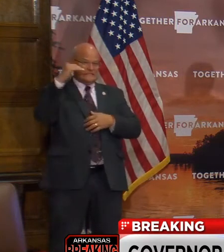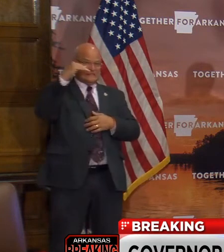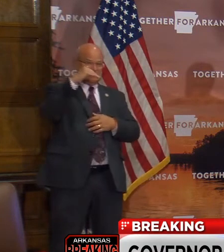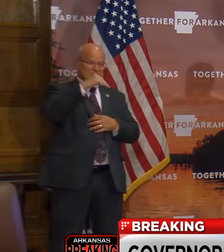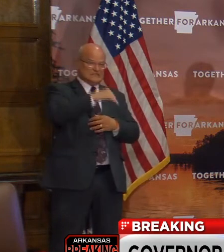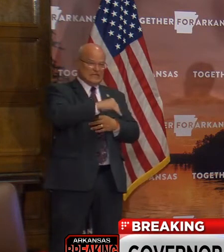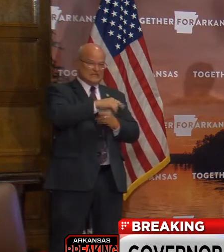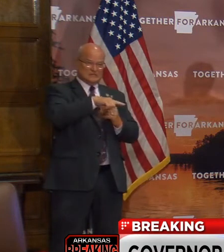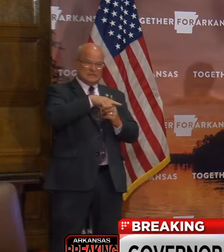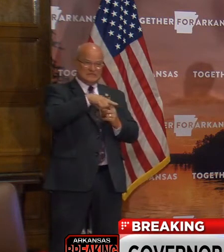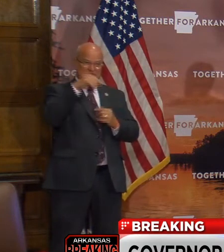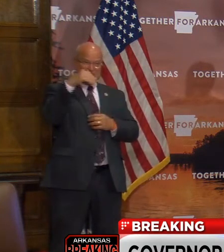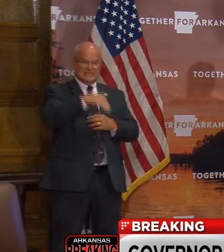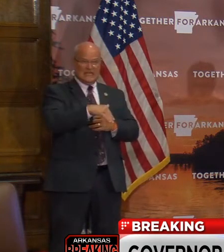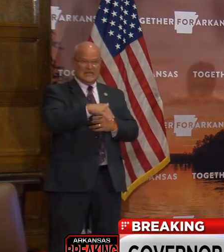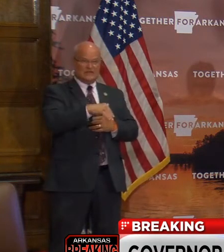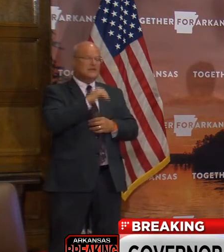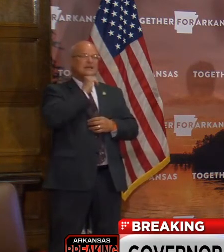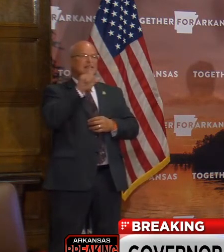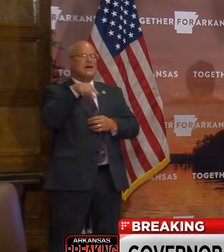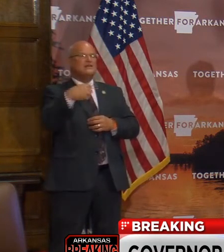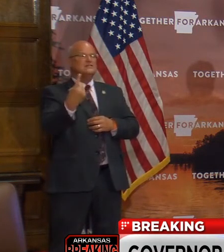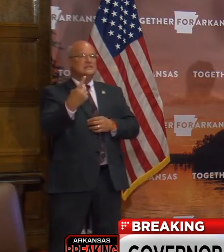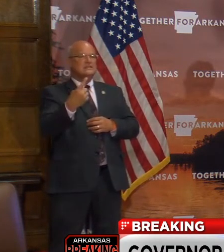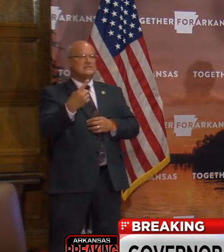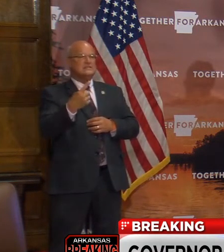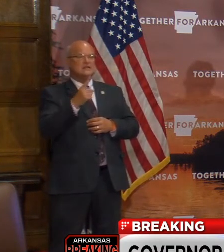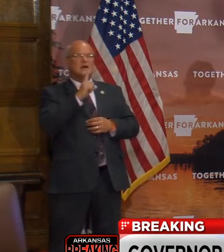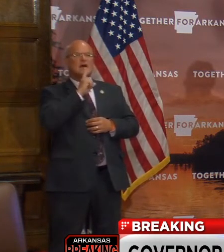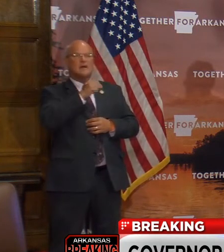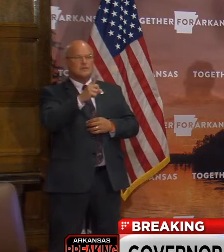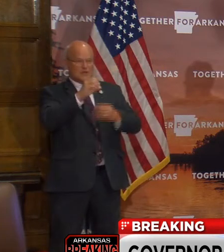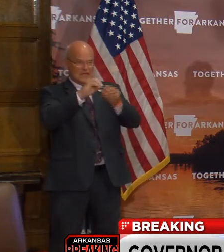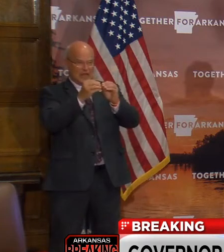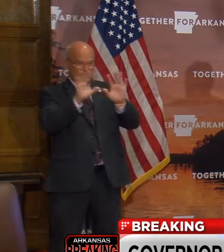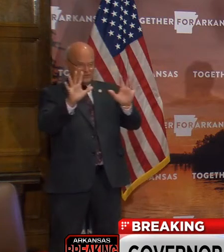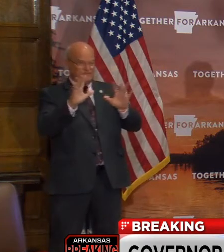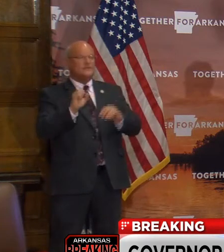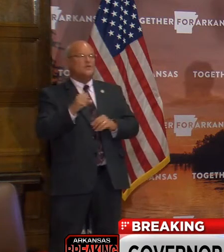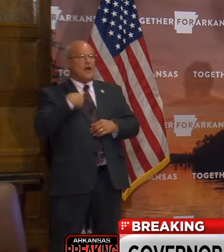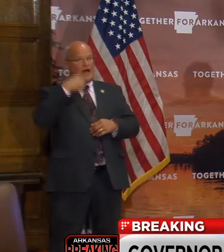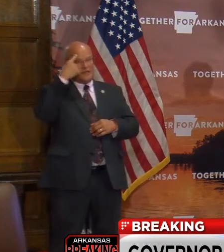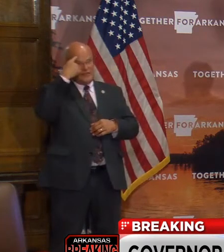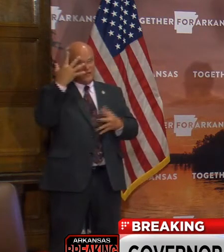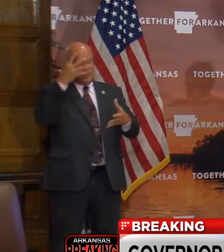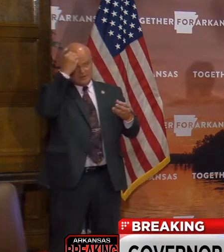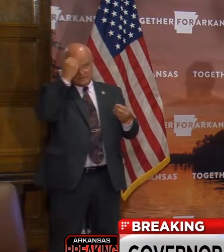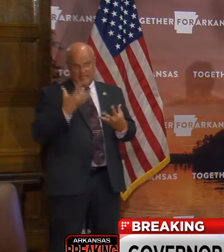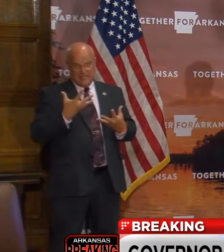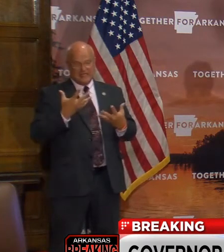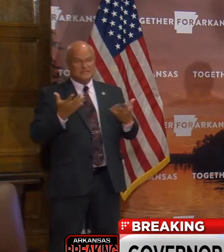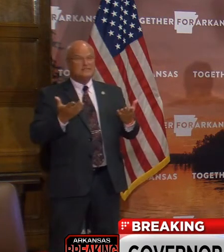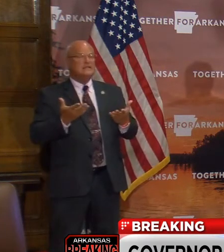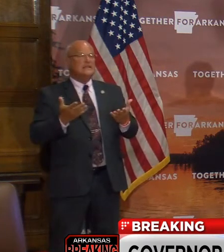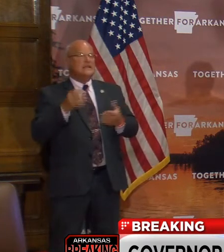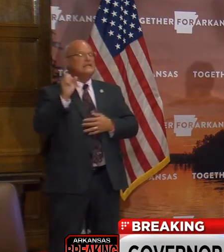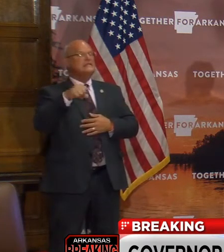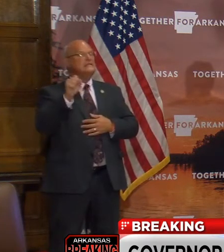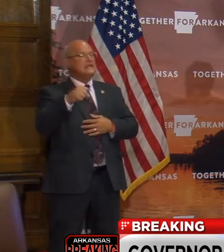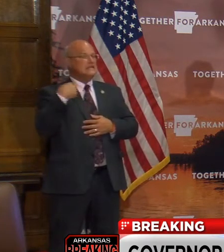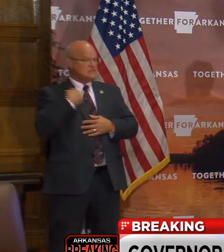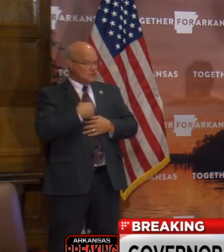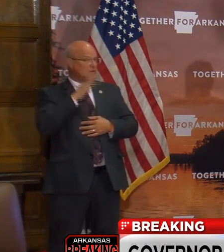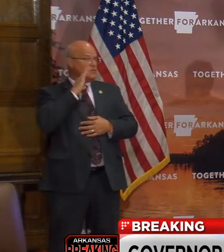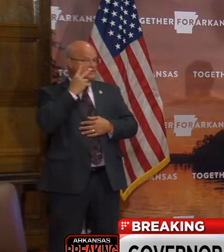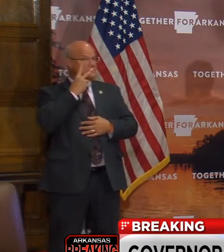towards positivity is downward, not just the absolute numbers. So I think what this is going to tell us is that yes, we're going to